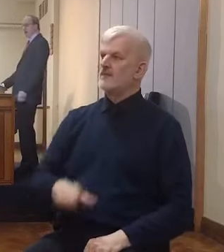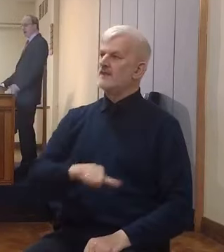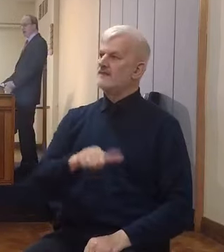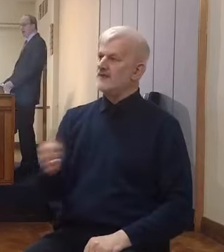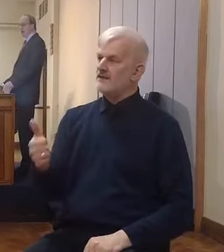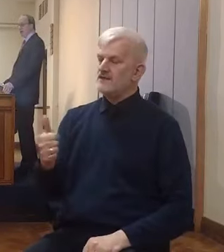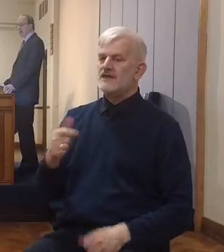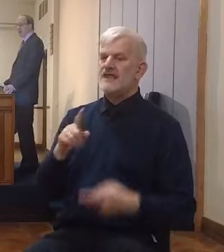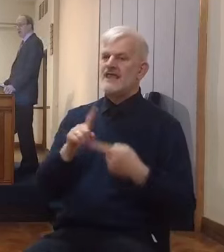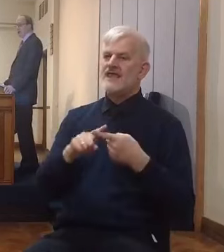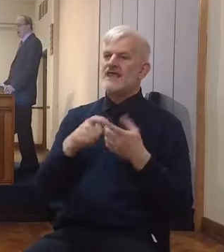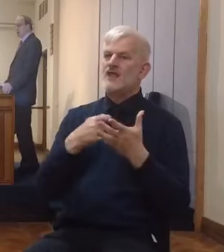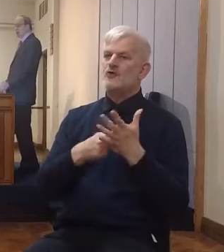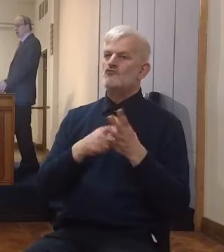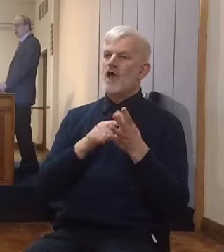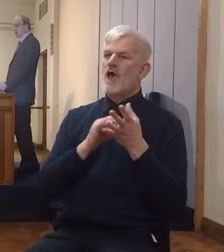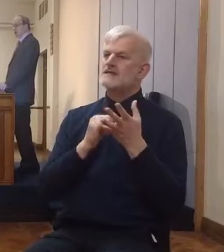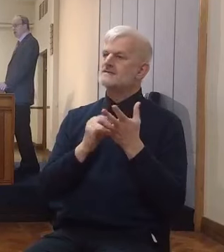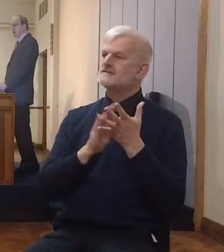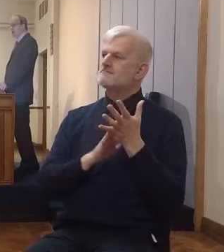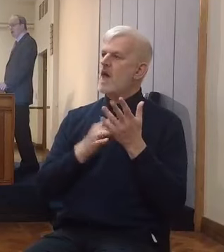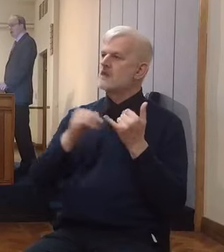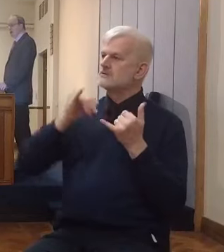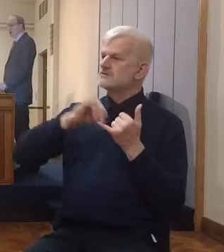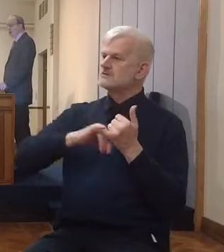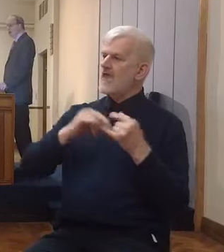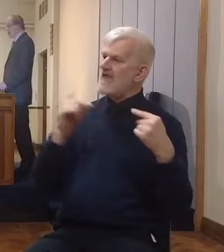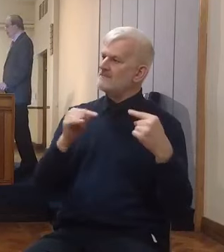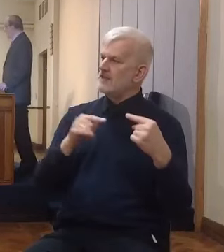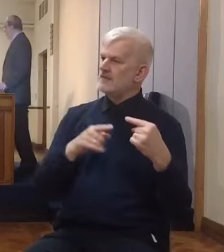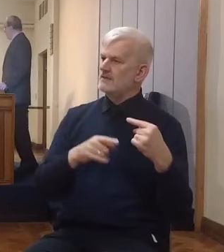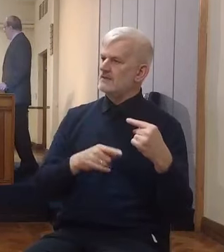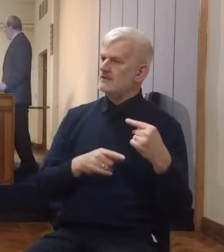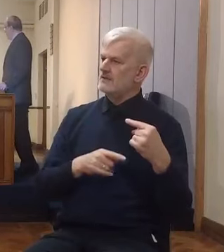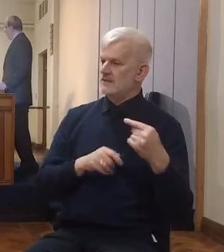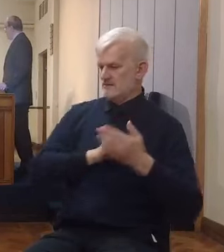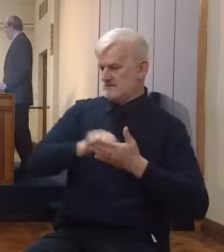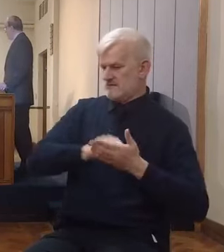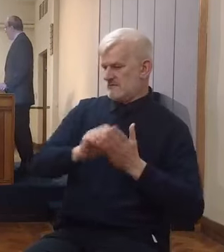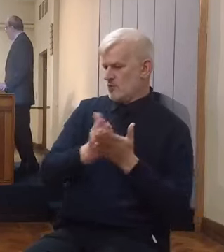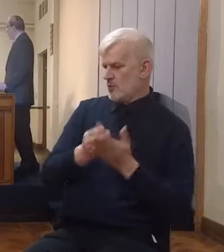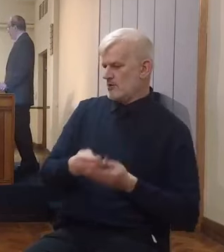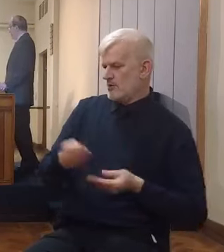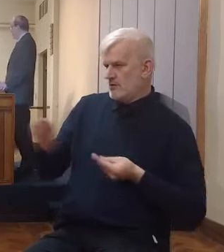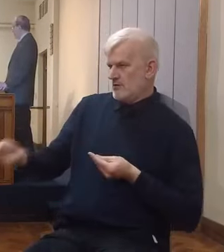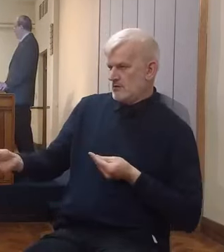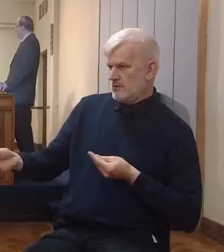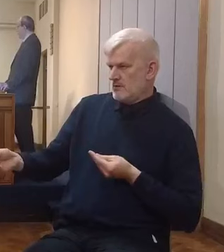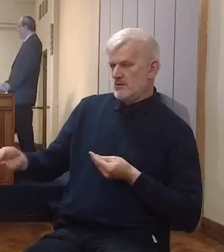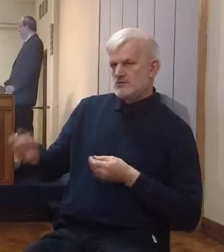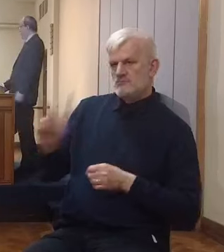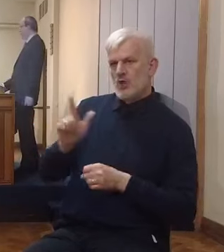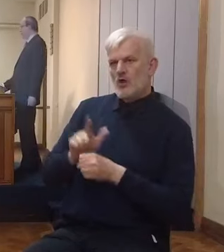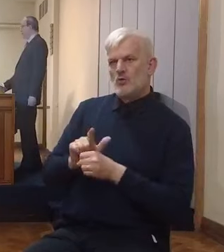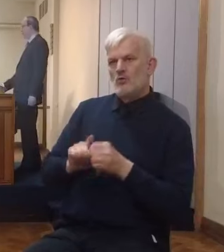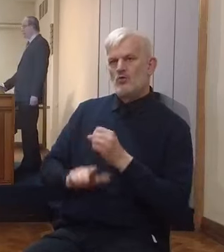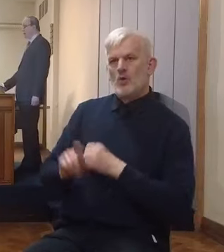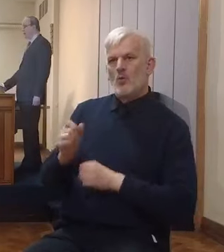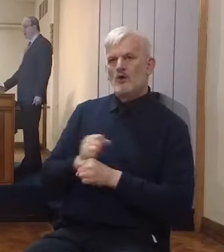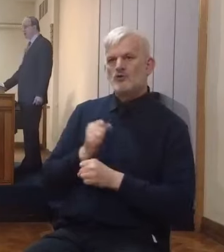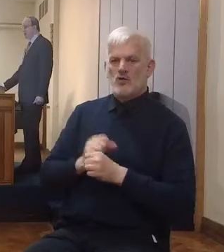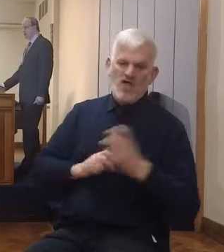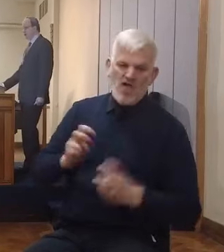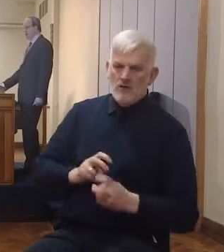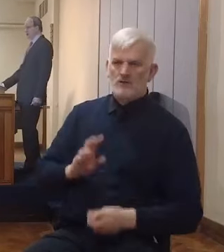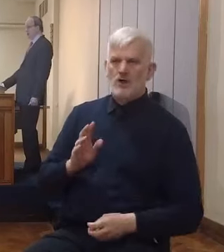missive against Luther. Luther waits 2 years, and then he replies. And although the book does wander about